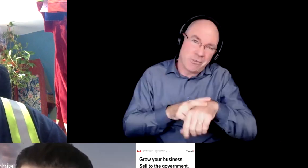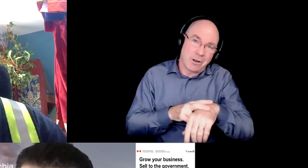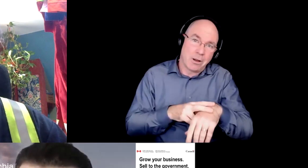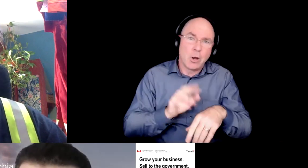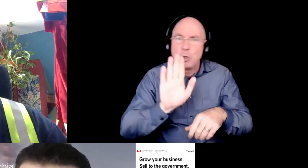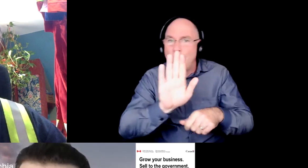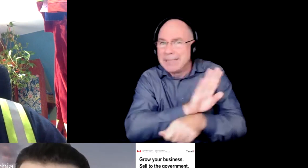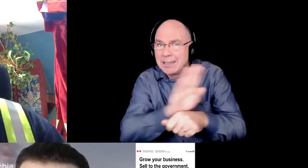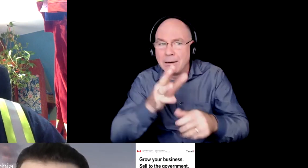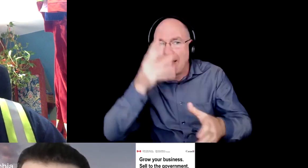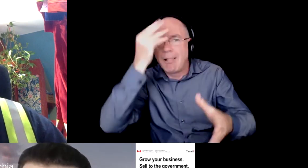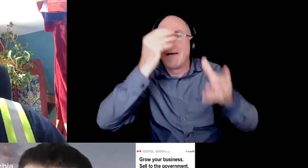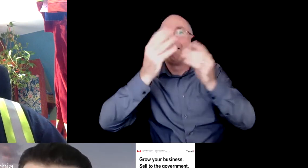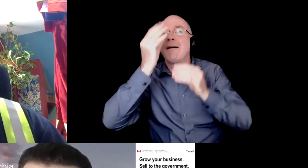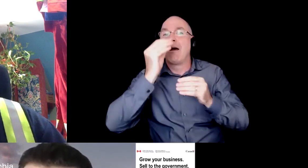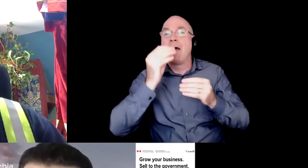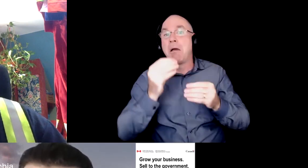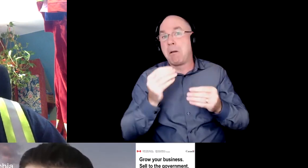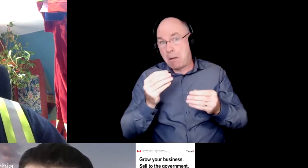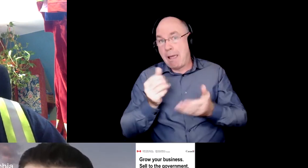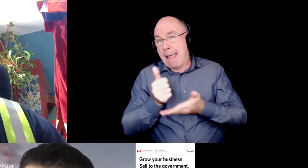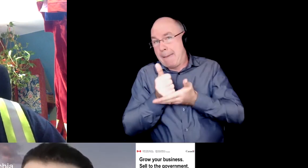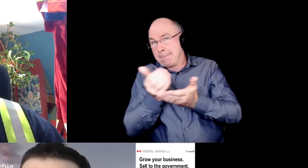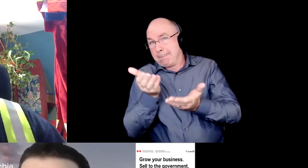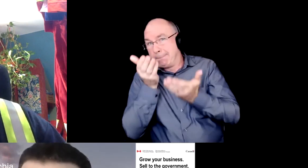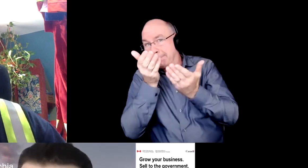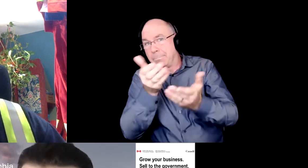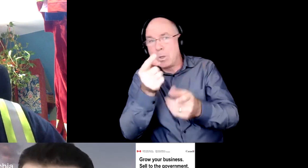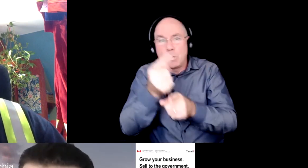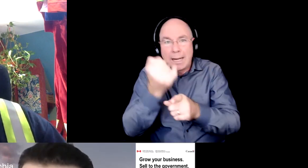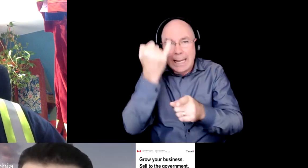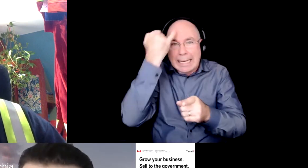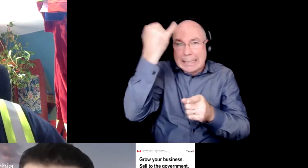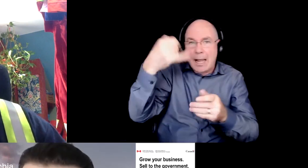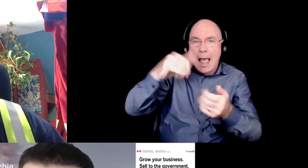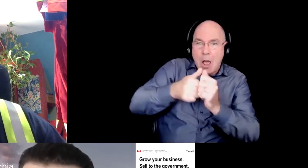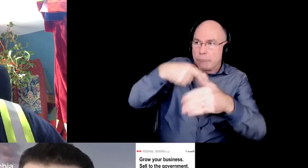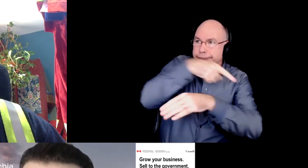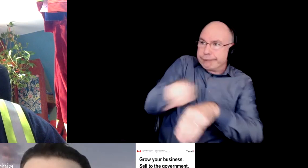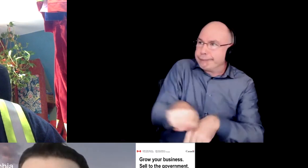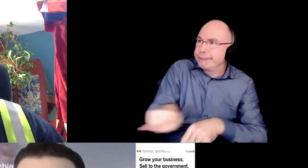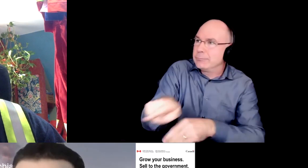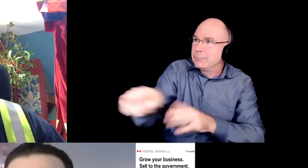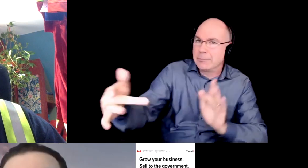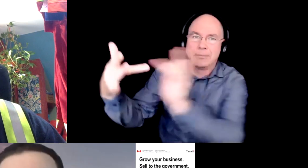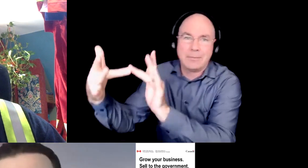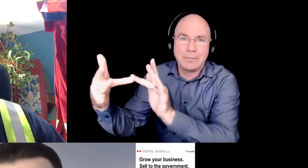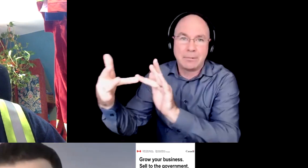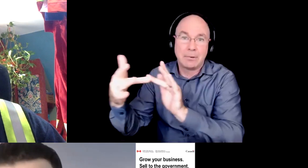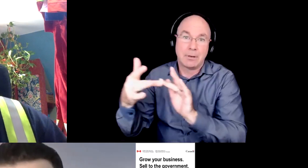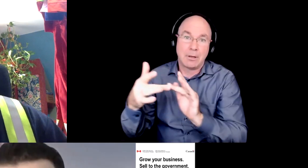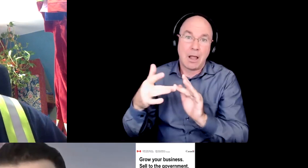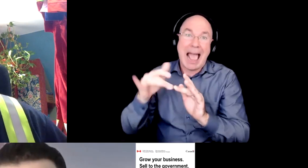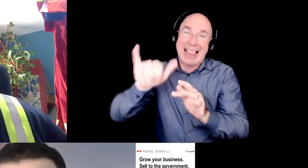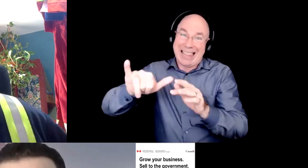your business and potentially help suggest the right strategy for how to make what can be a